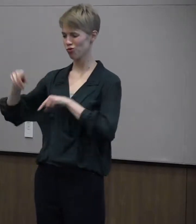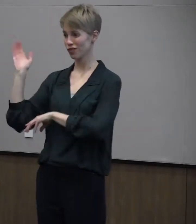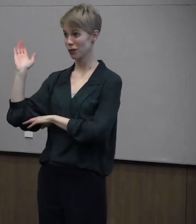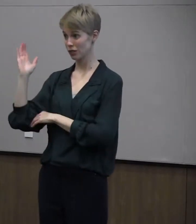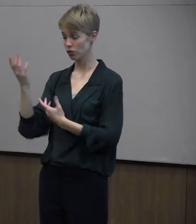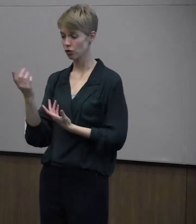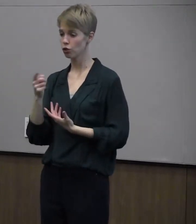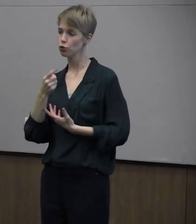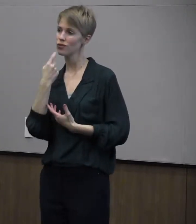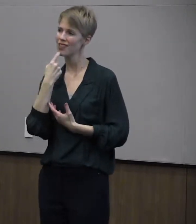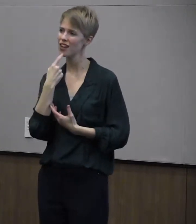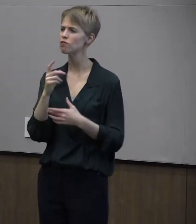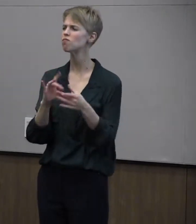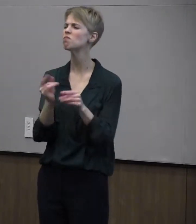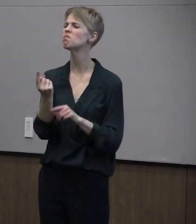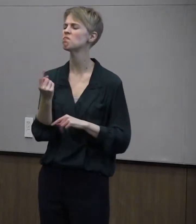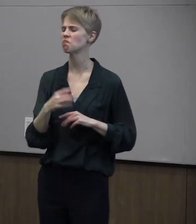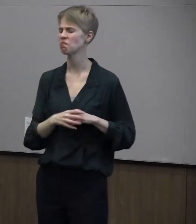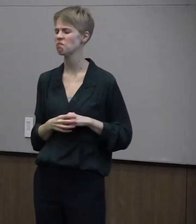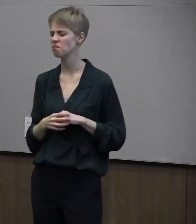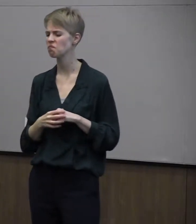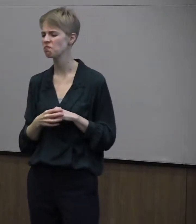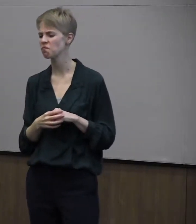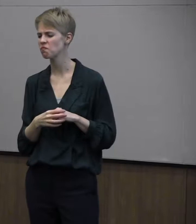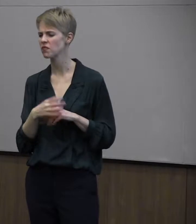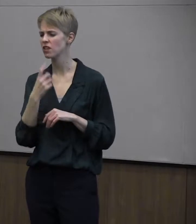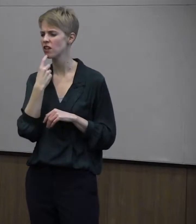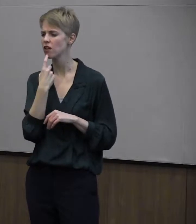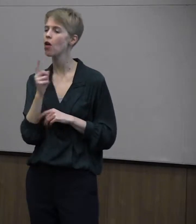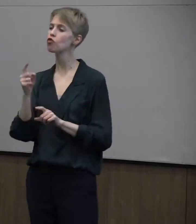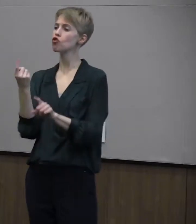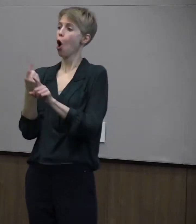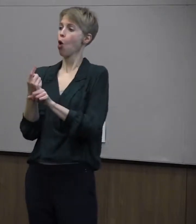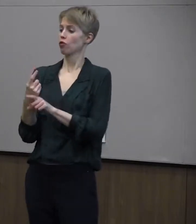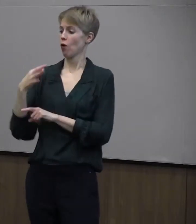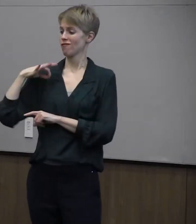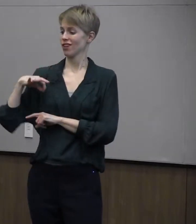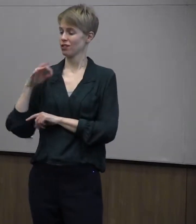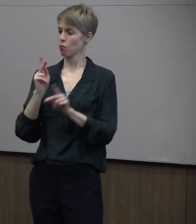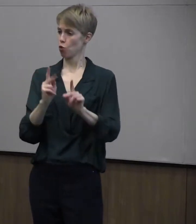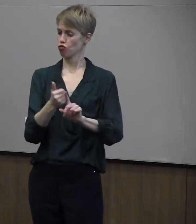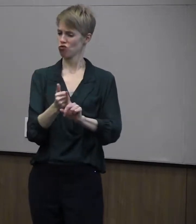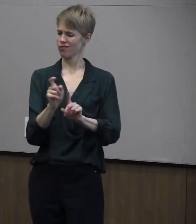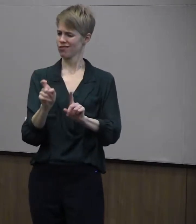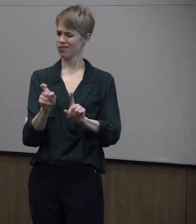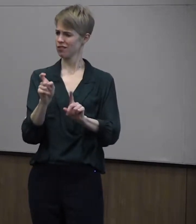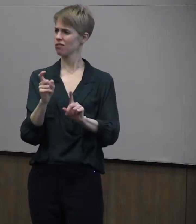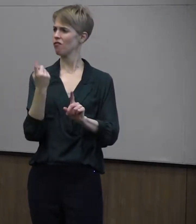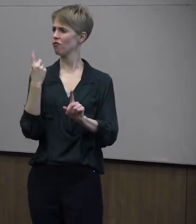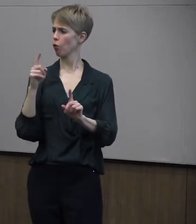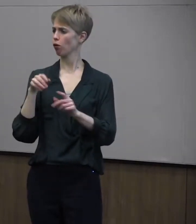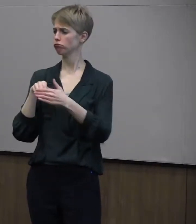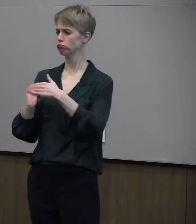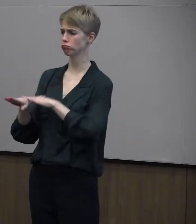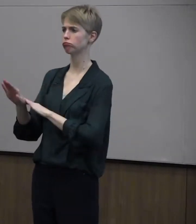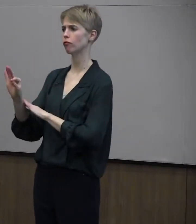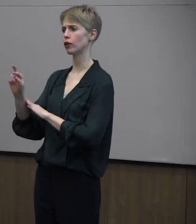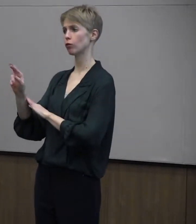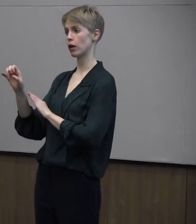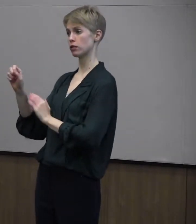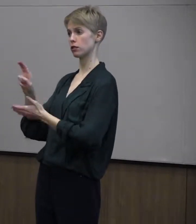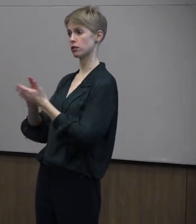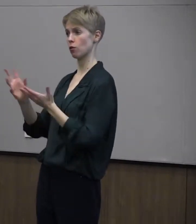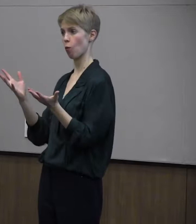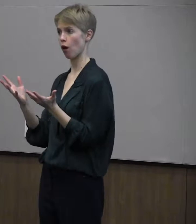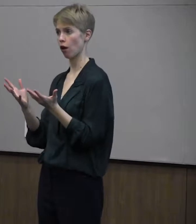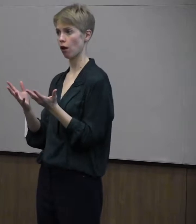day, you made the following statement. The only qualifications a person needs to have to enter Ferris Institute is